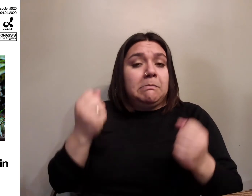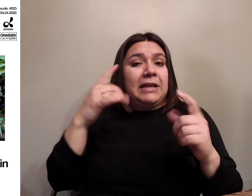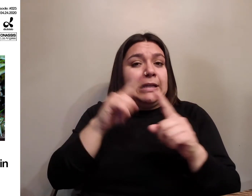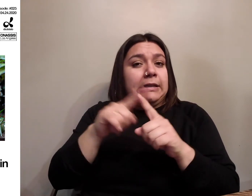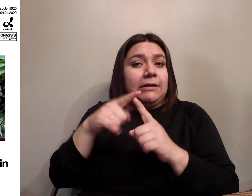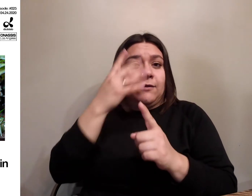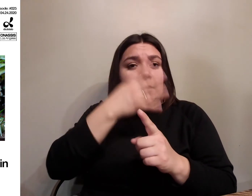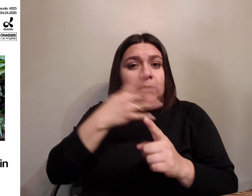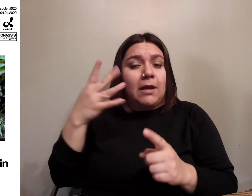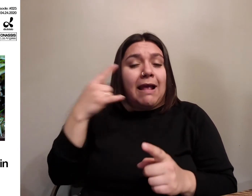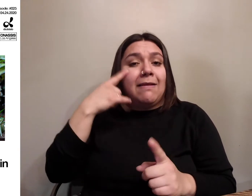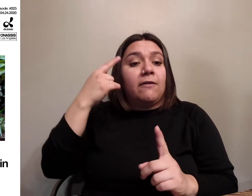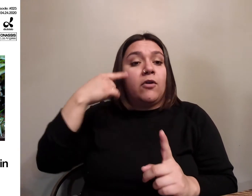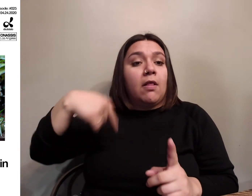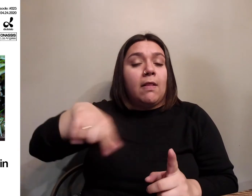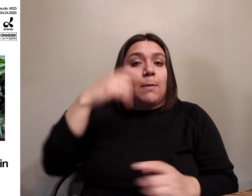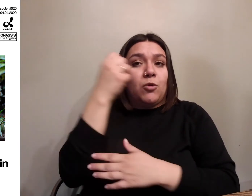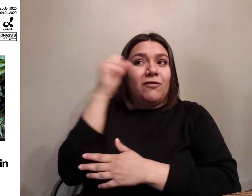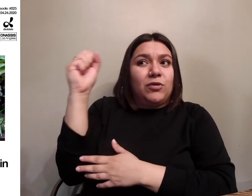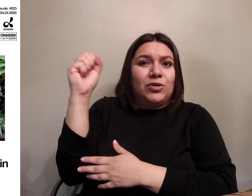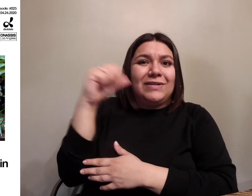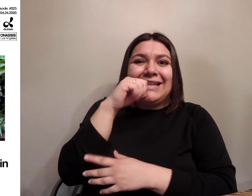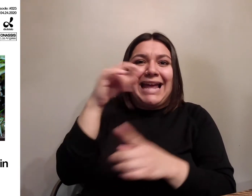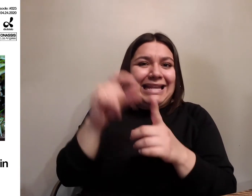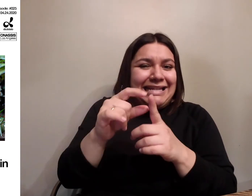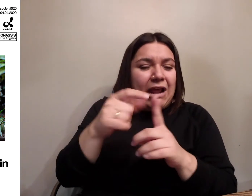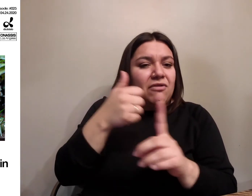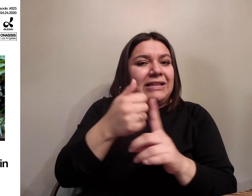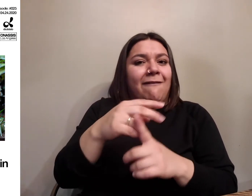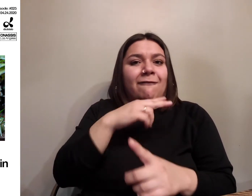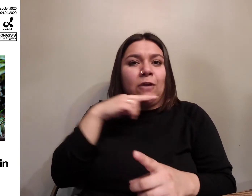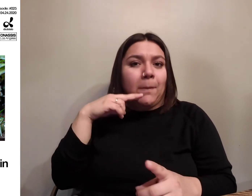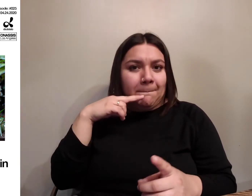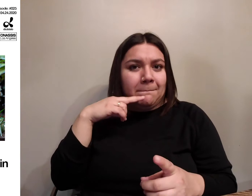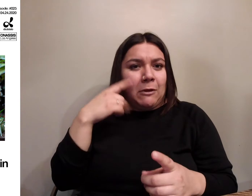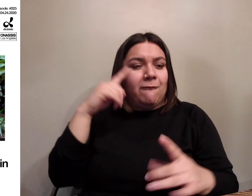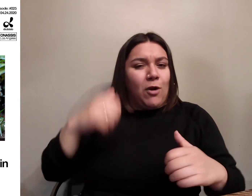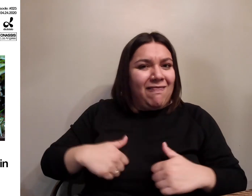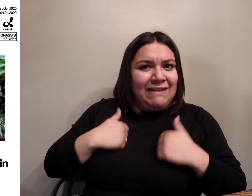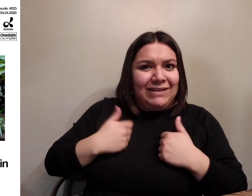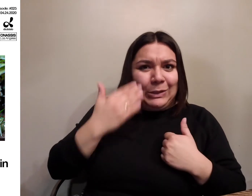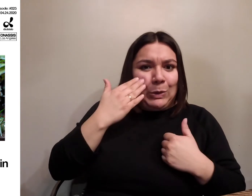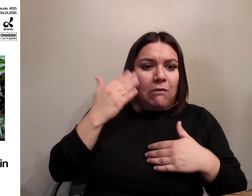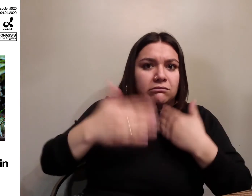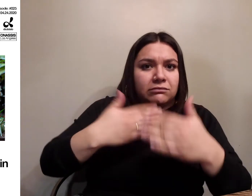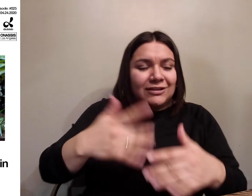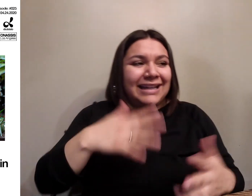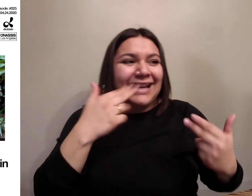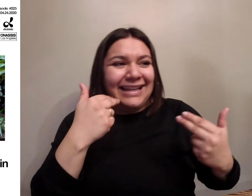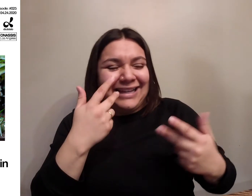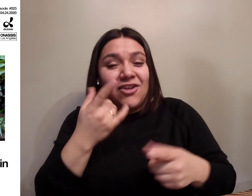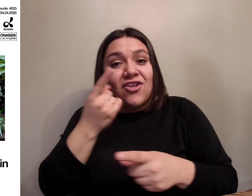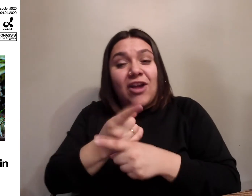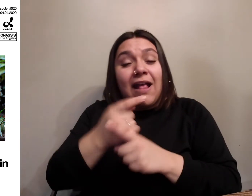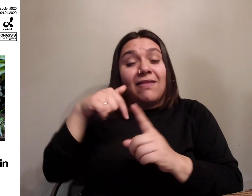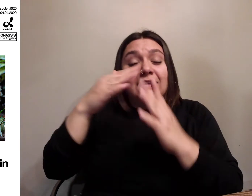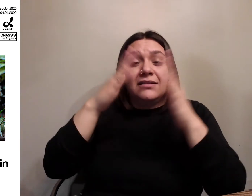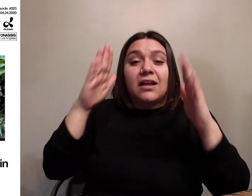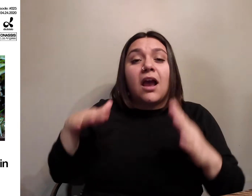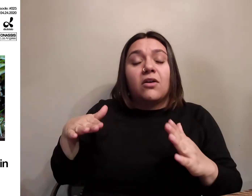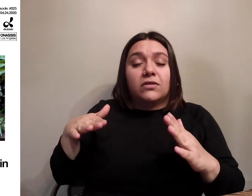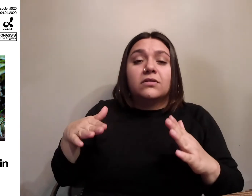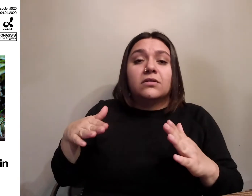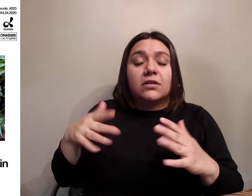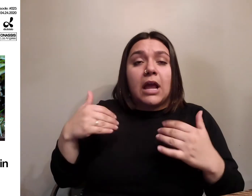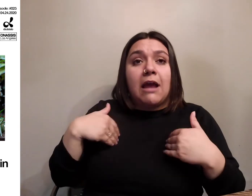know. And so that was the environment. And then afterwards, my parents got separated. My father stayed